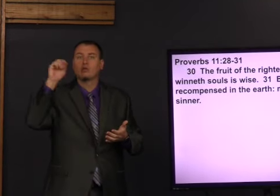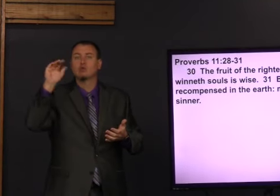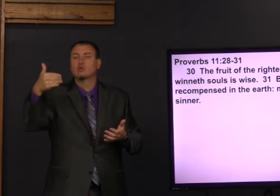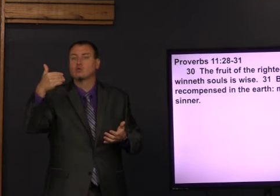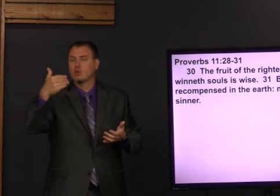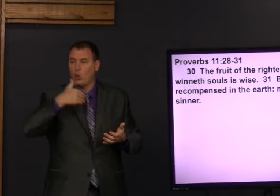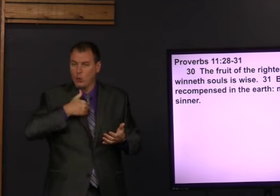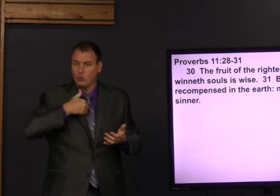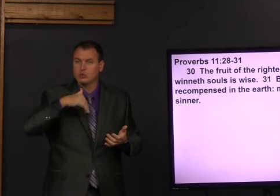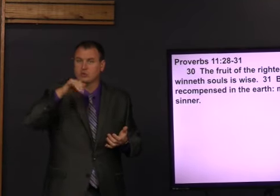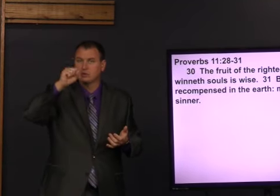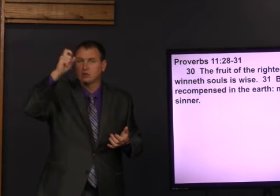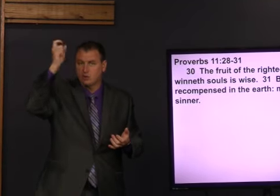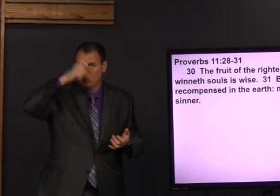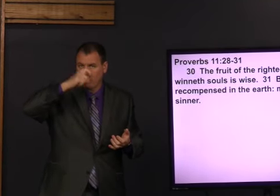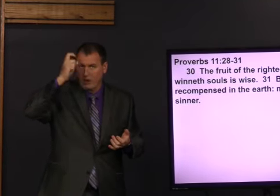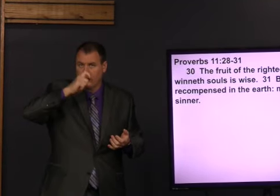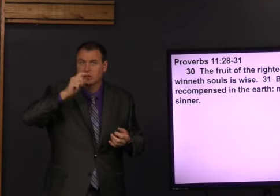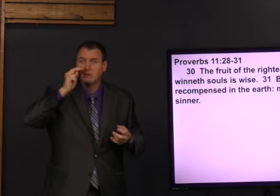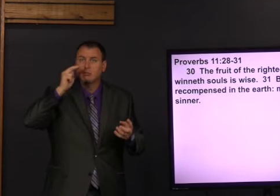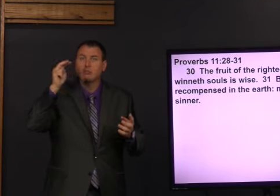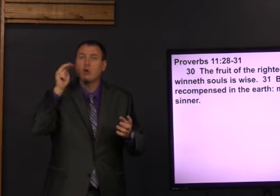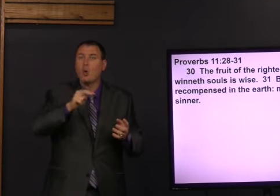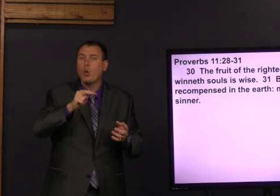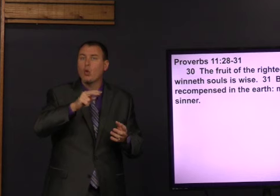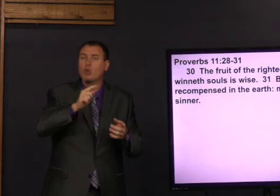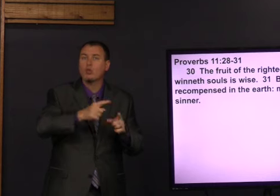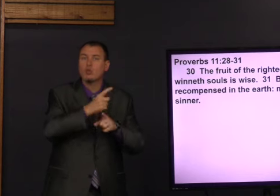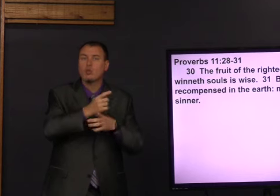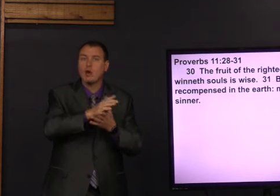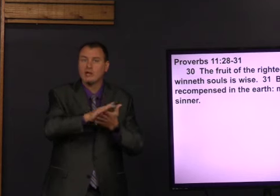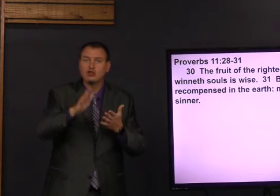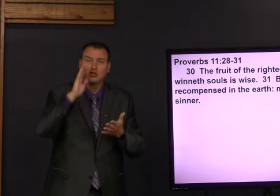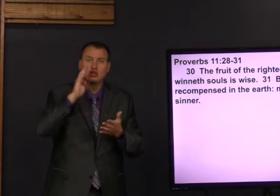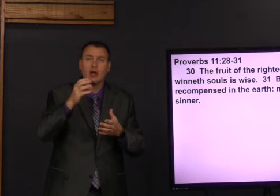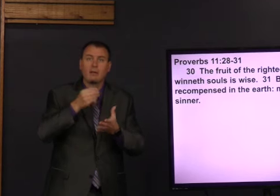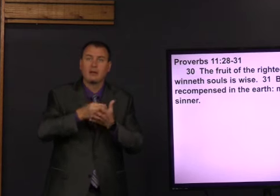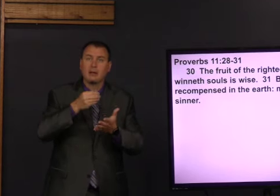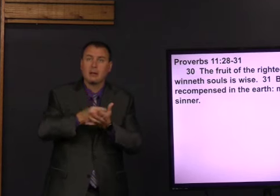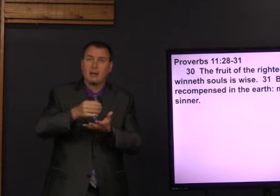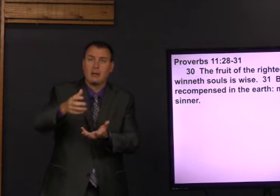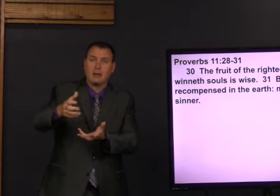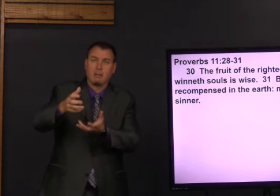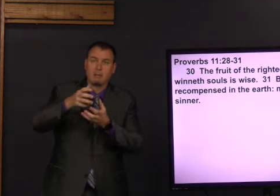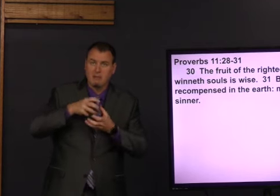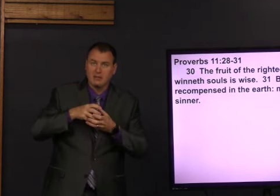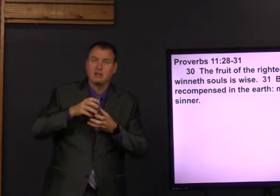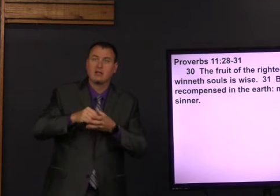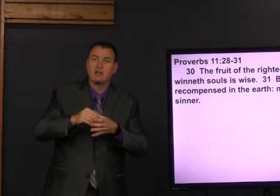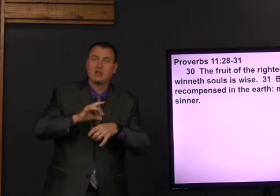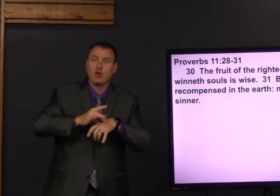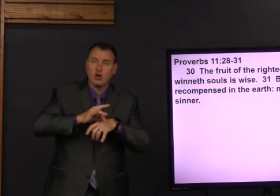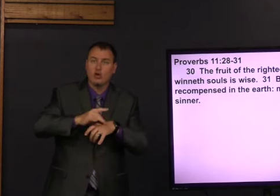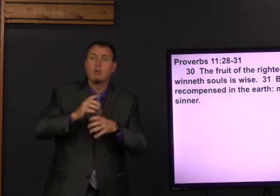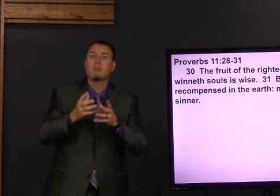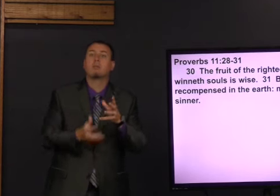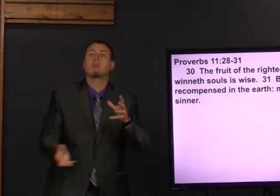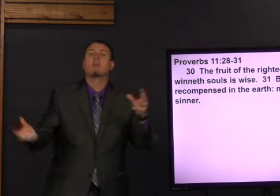And that winneth souls is wise. Behold, the righteous. righteous shall be recompensed in